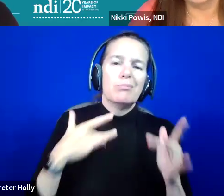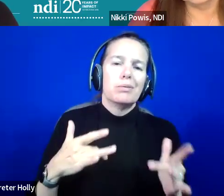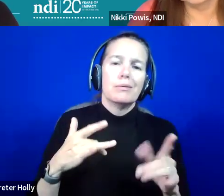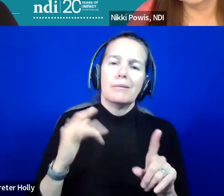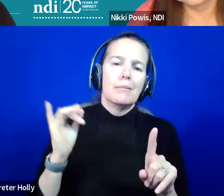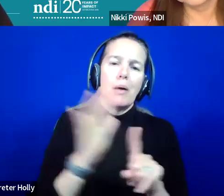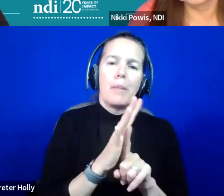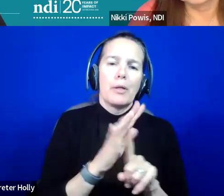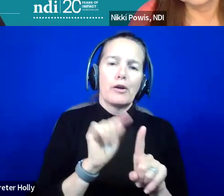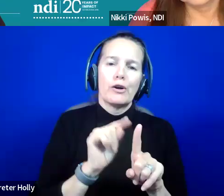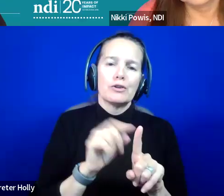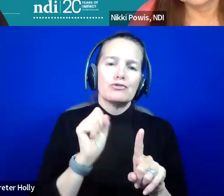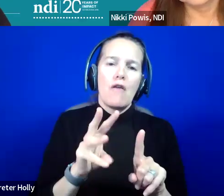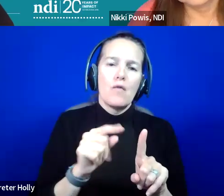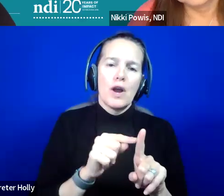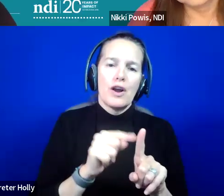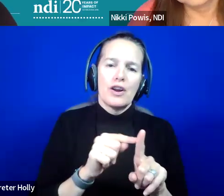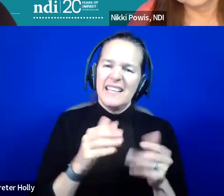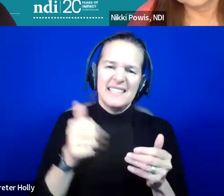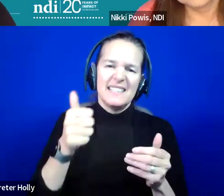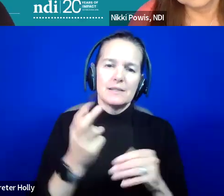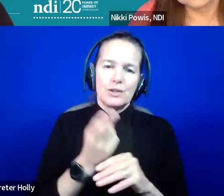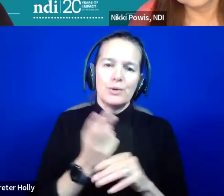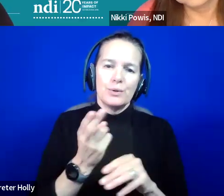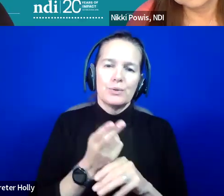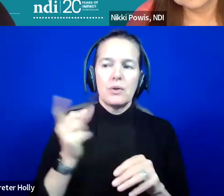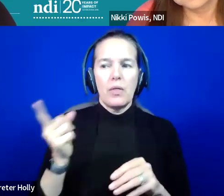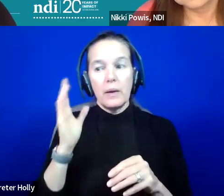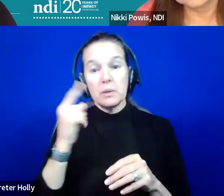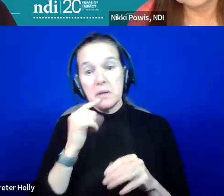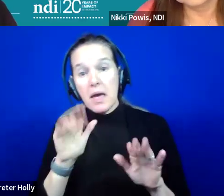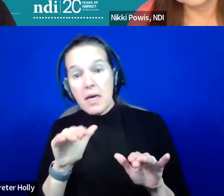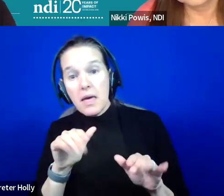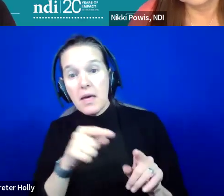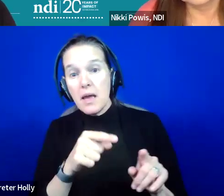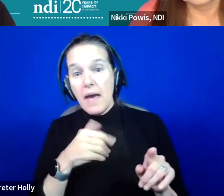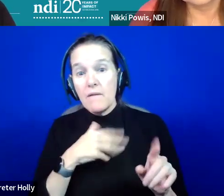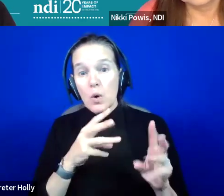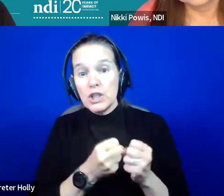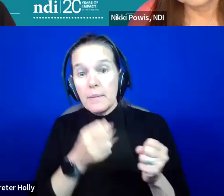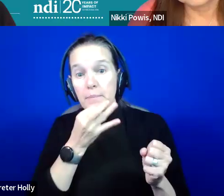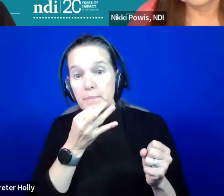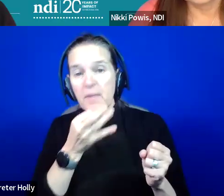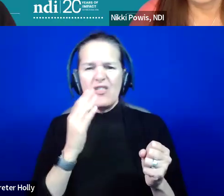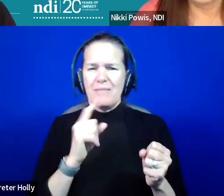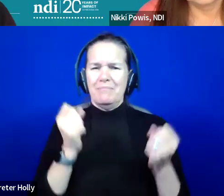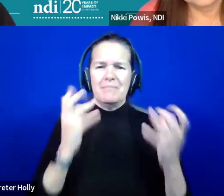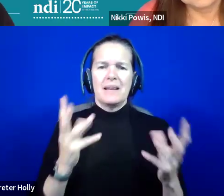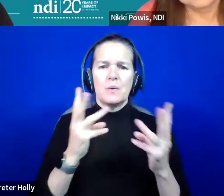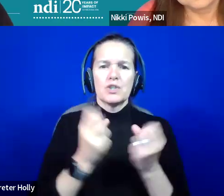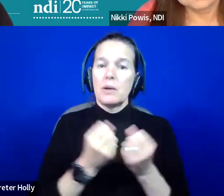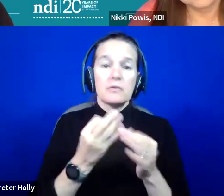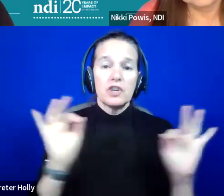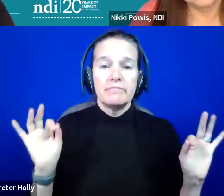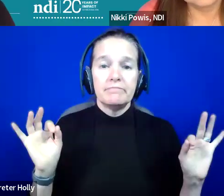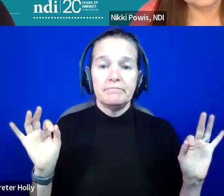most recommended and the easiest to use. So they'll, let you know like, hey, there's this workshop you can take. There's a lot of workshops on their website that are free,